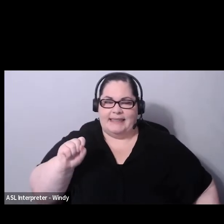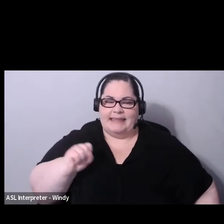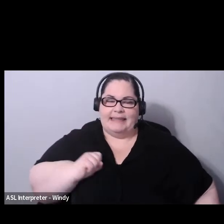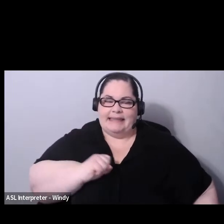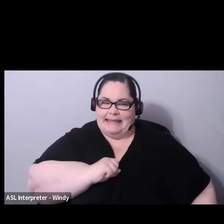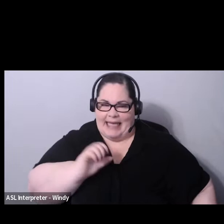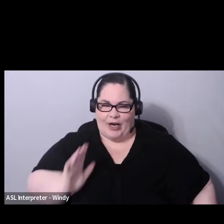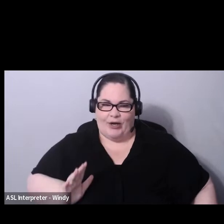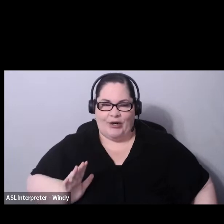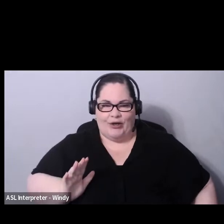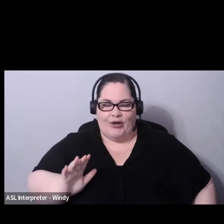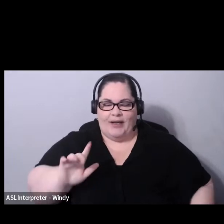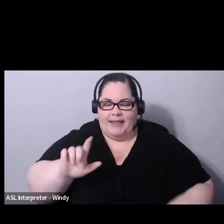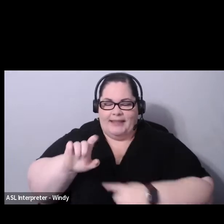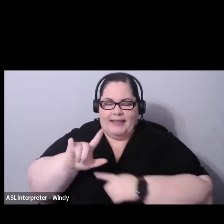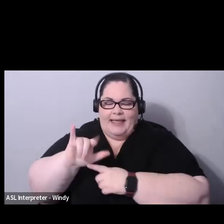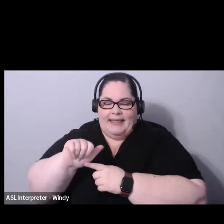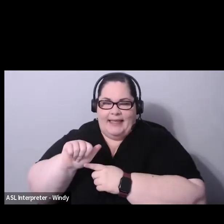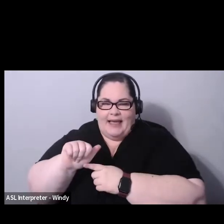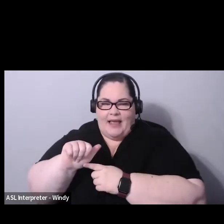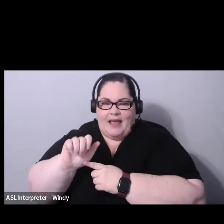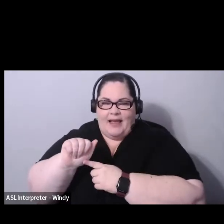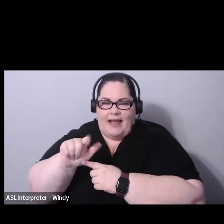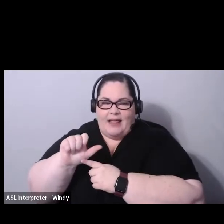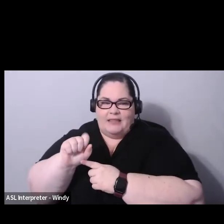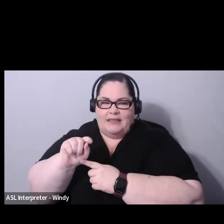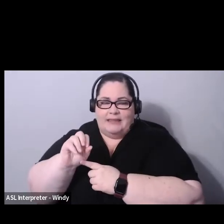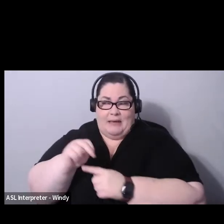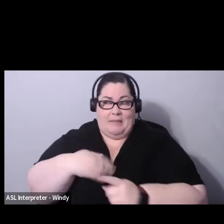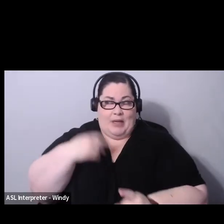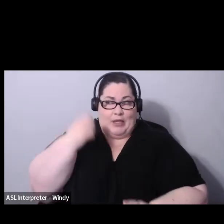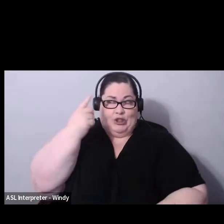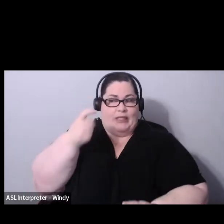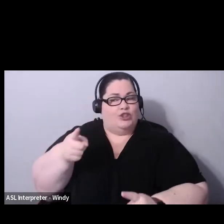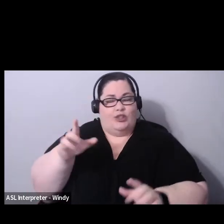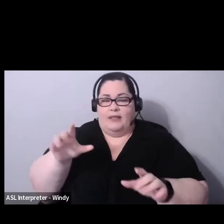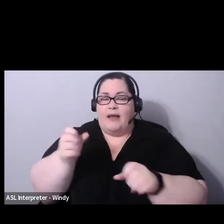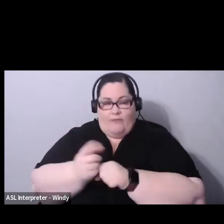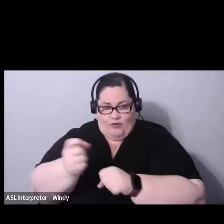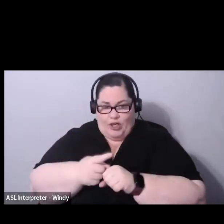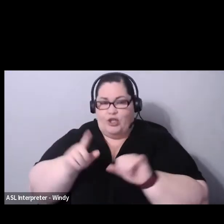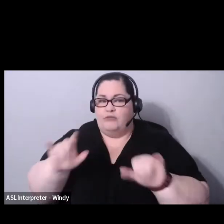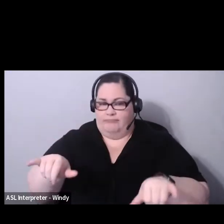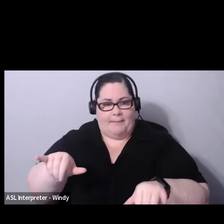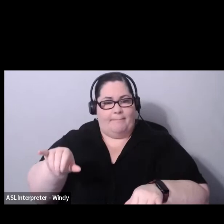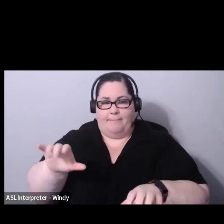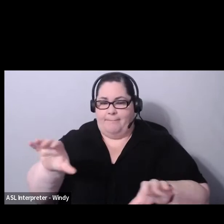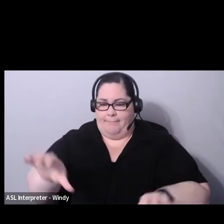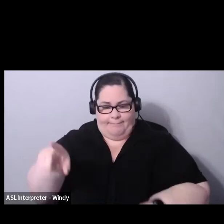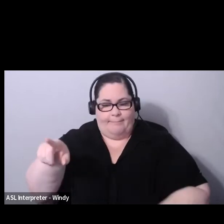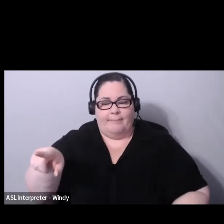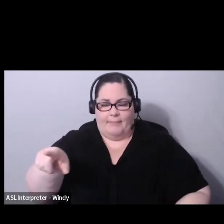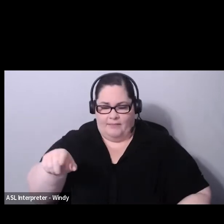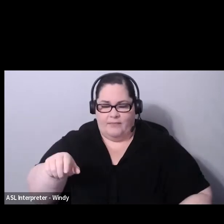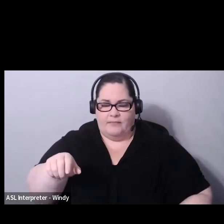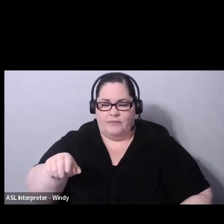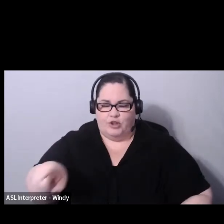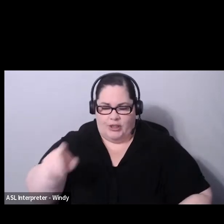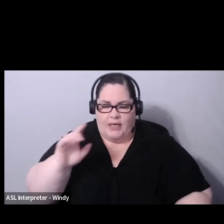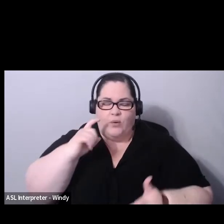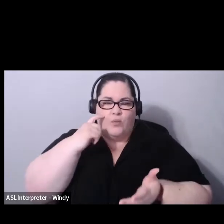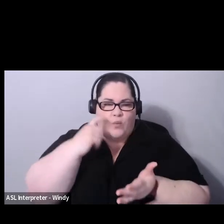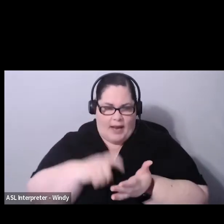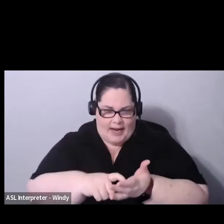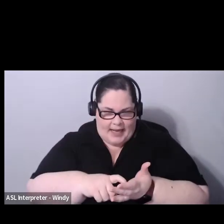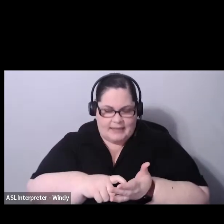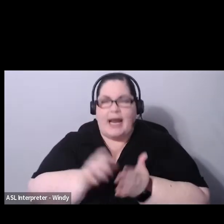done this every year, I understand. And she is recognizing,